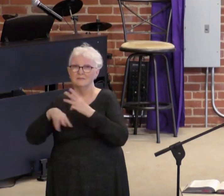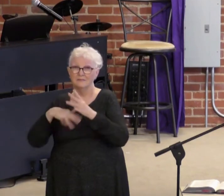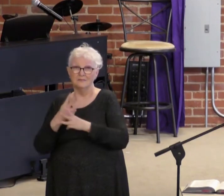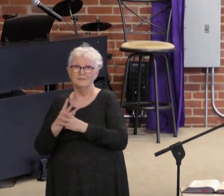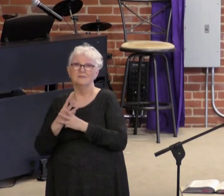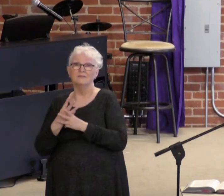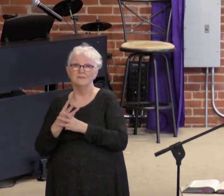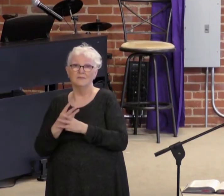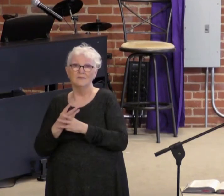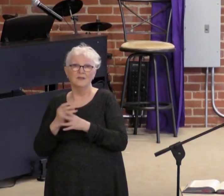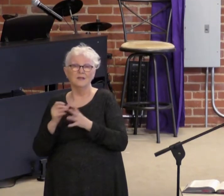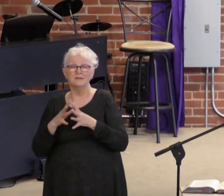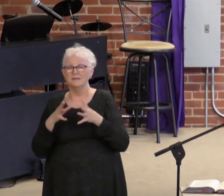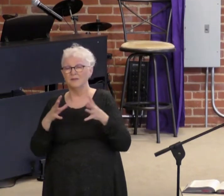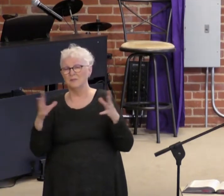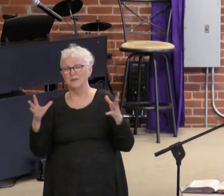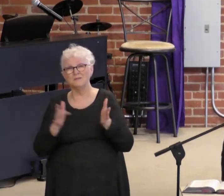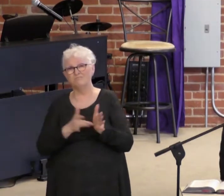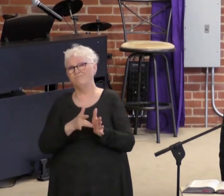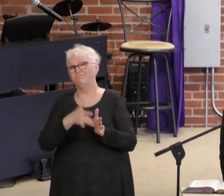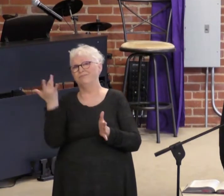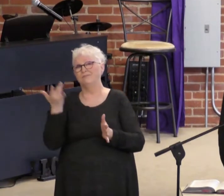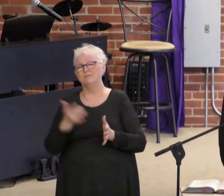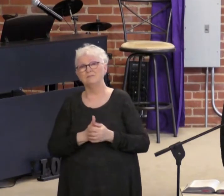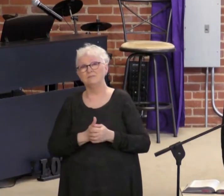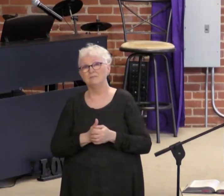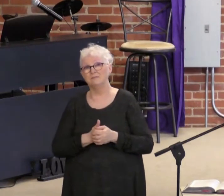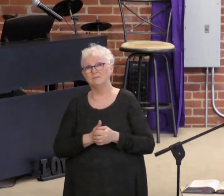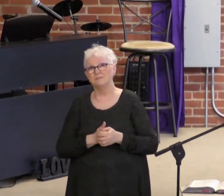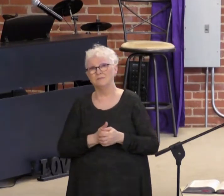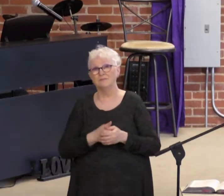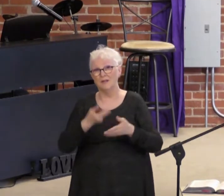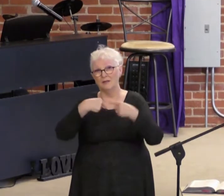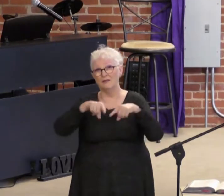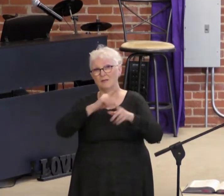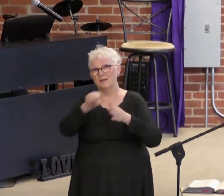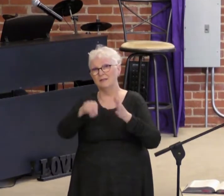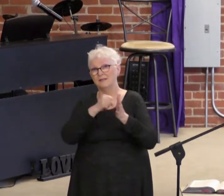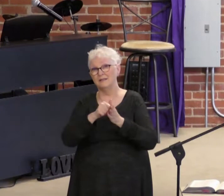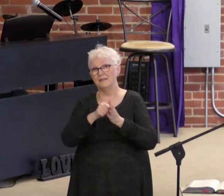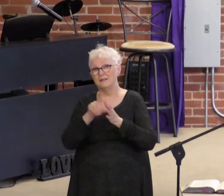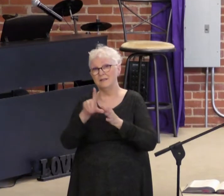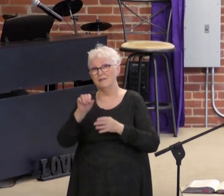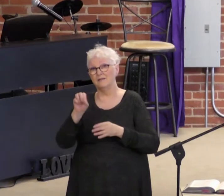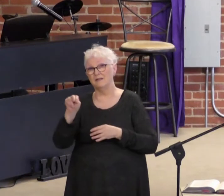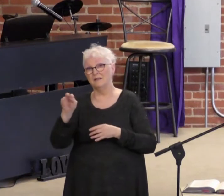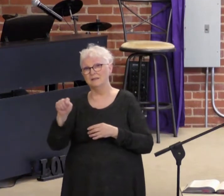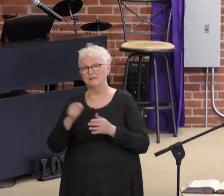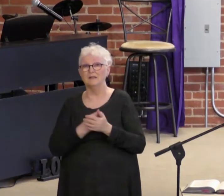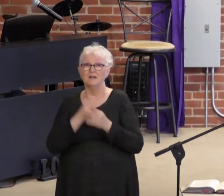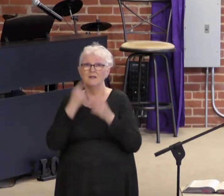much for granted. And during this season of Lent, as we think about prayer